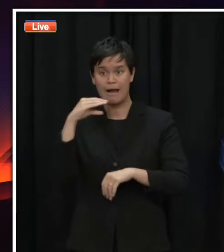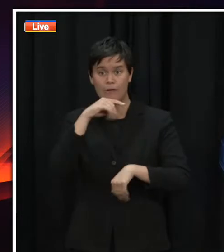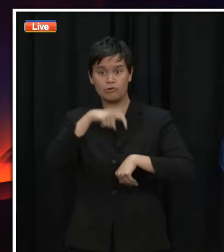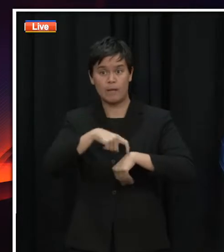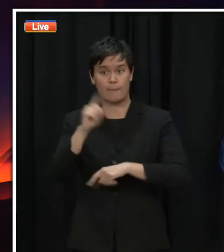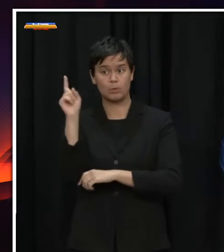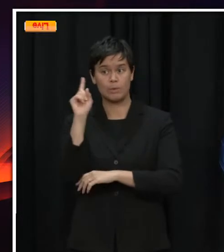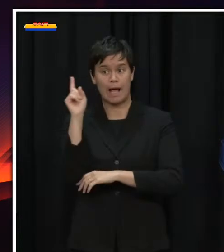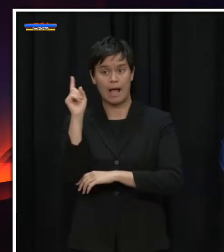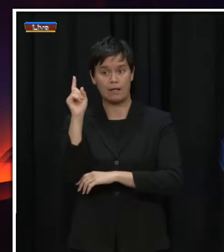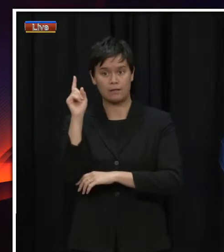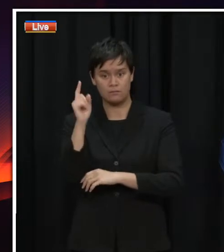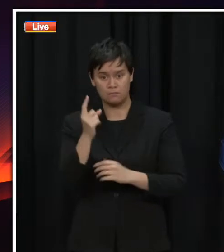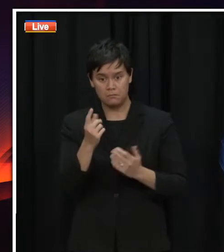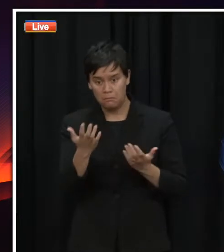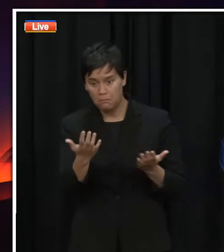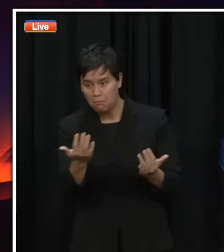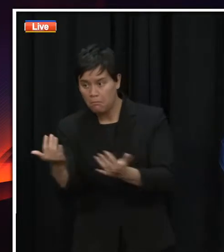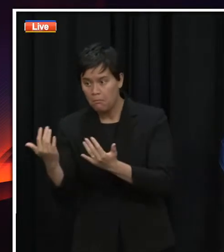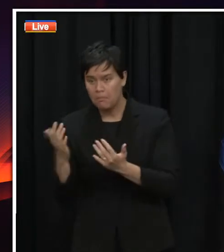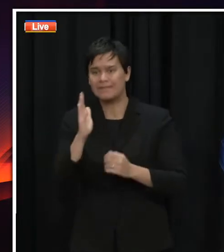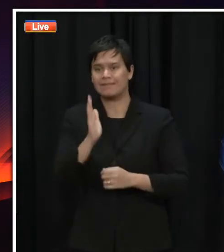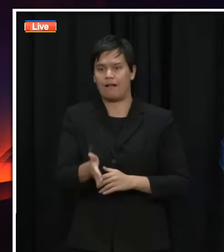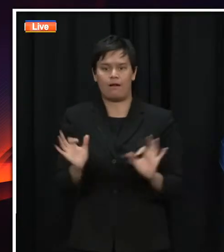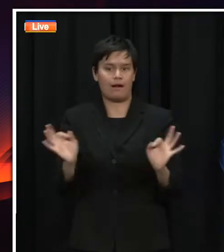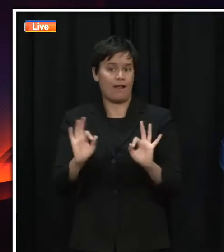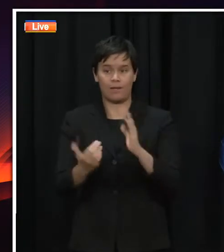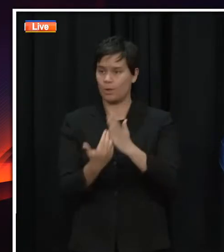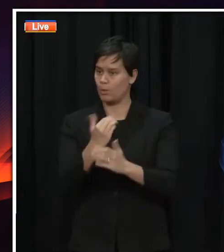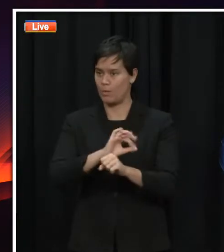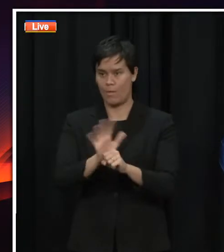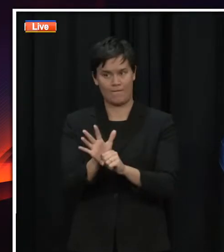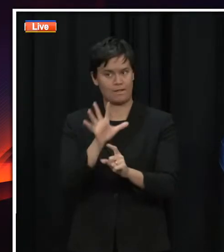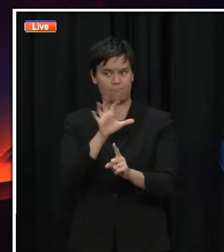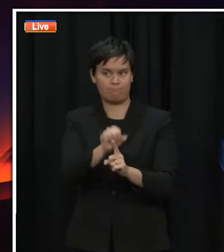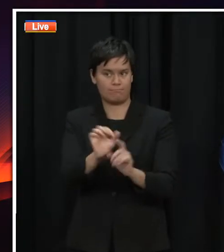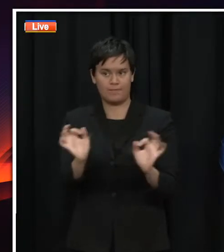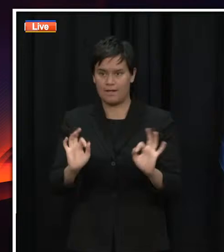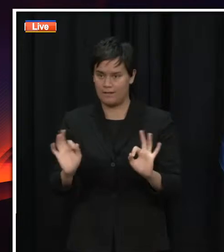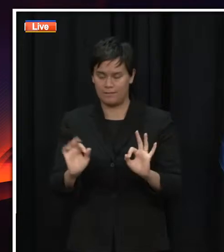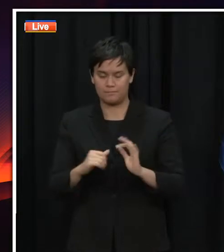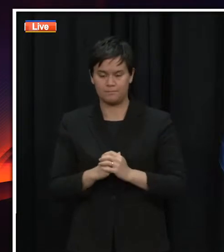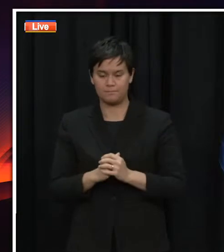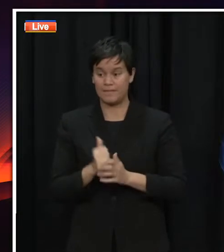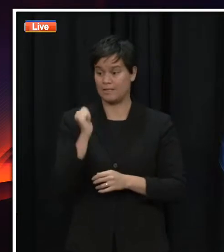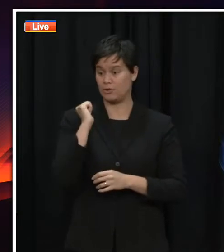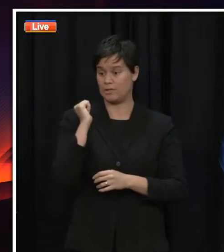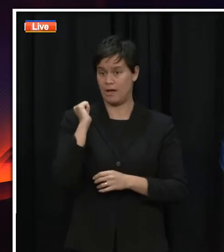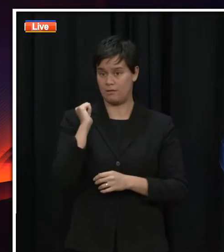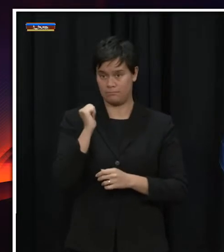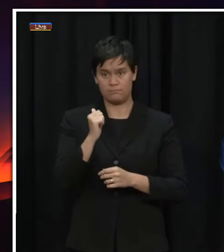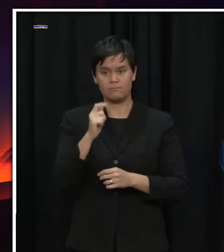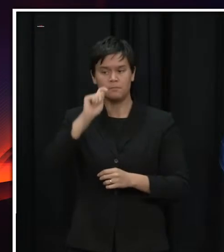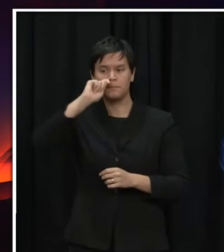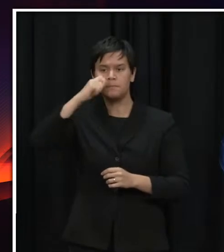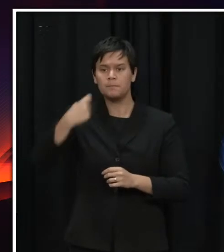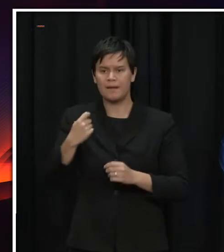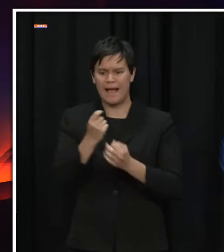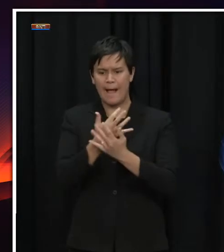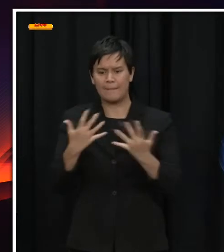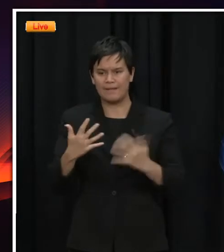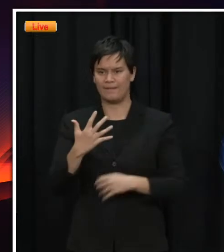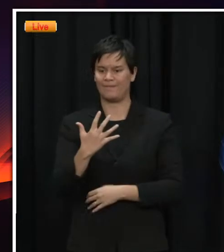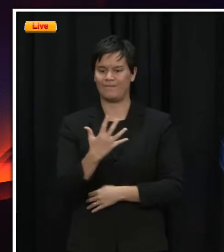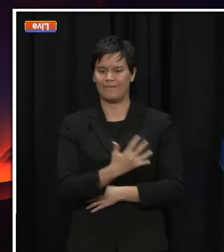results. Nationally, more than 15,000 swabs were taken yesterday. The results from those tests will continue